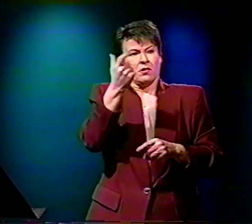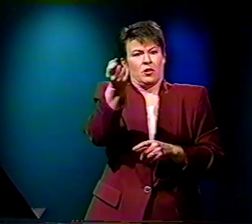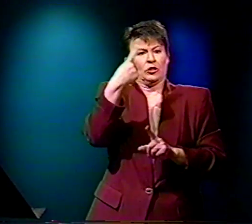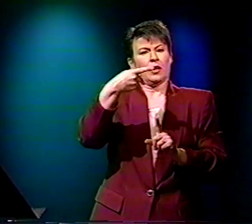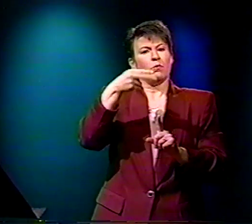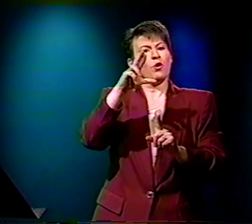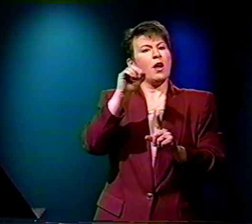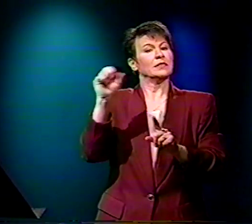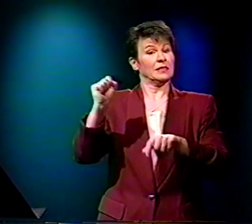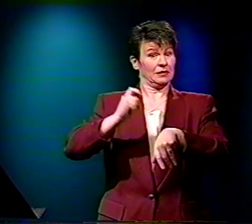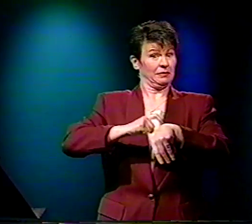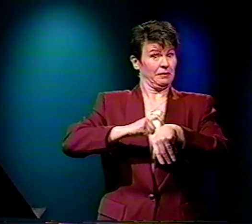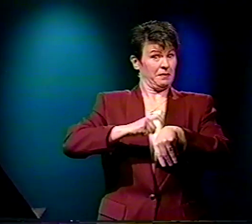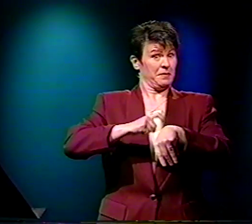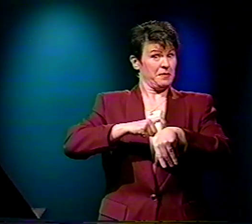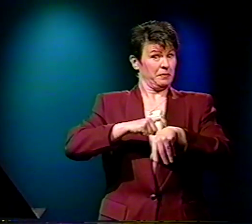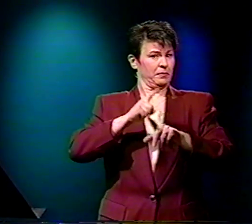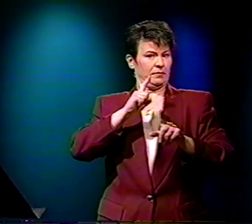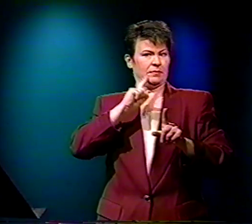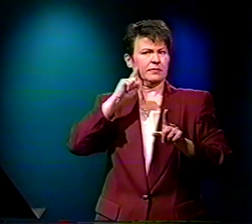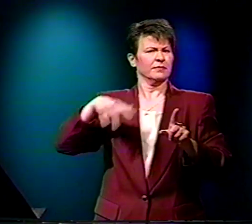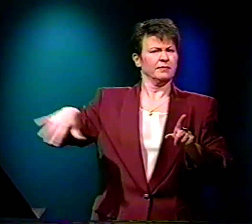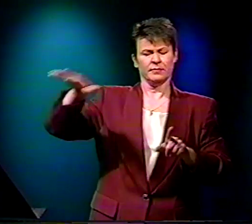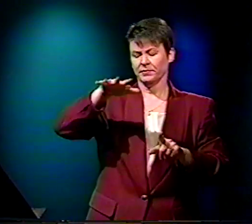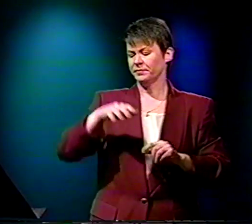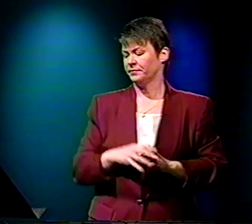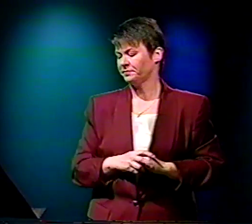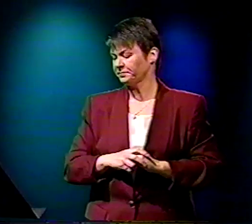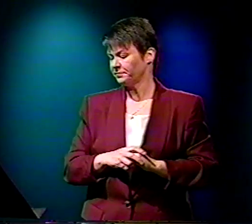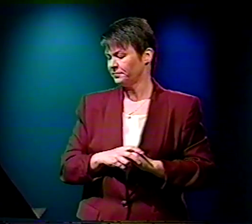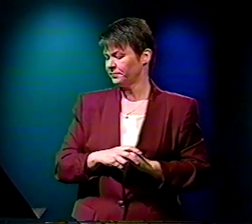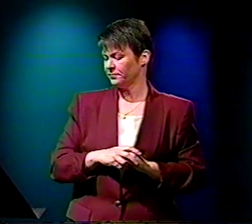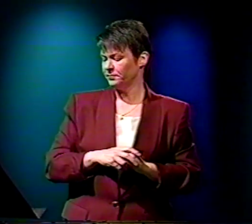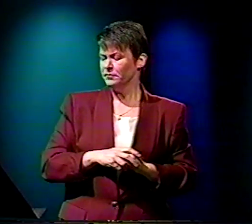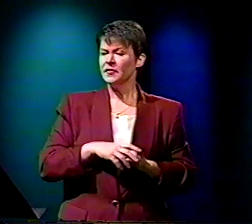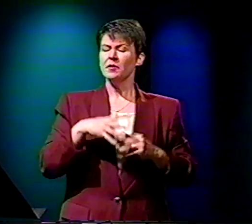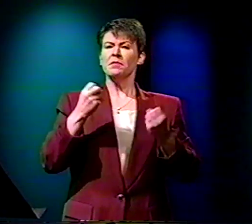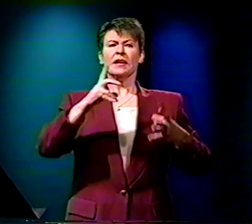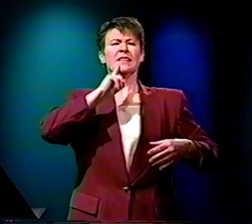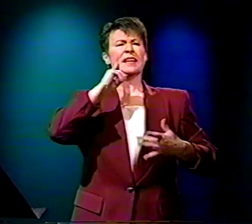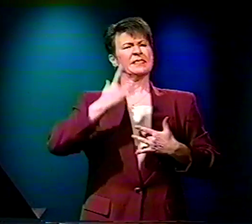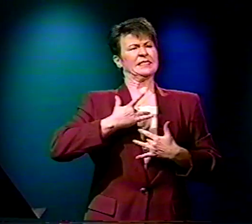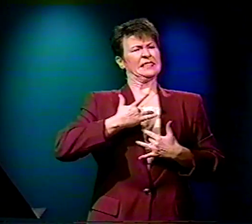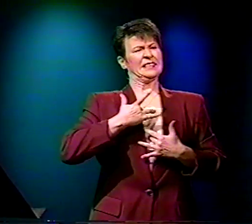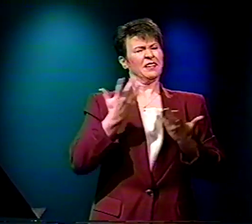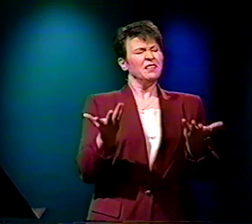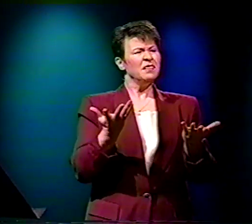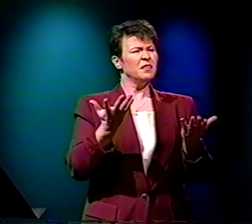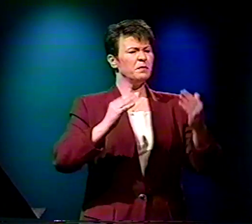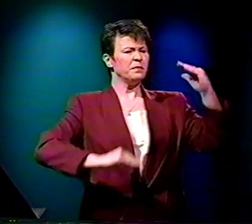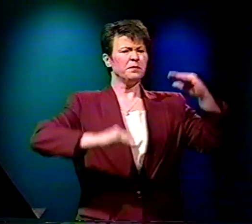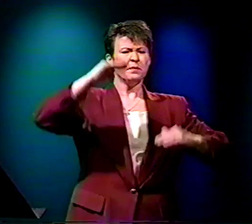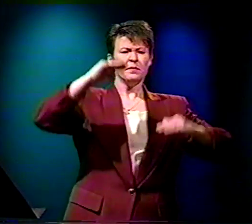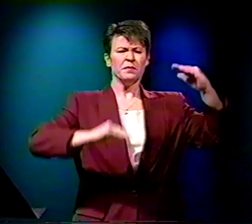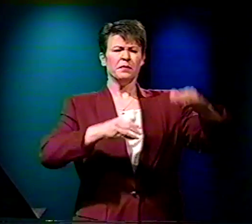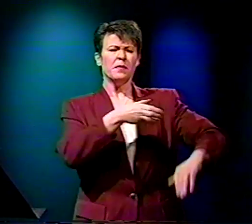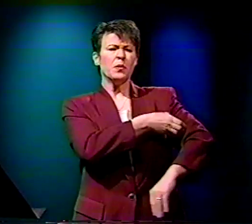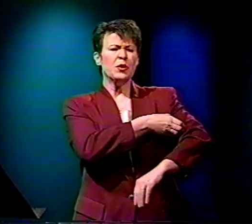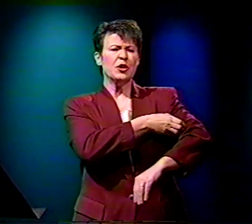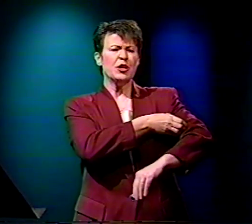job, so to speak? They don't understand process time. People within the deaf community just simply don't understand that. Oftentimes they feel that